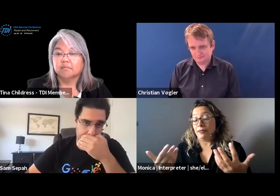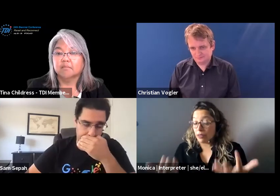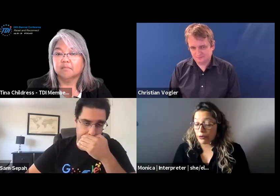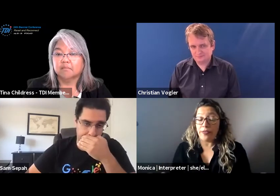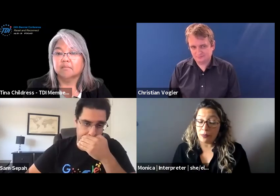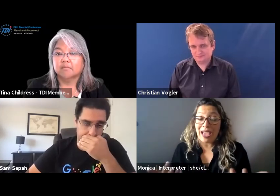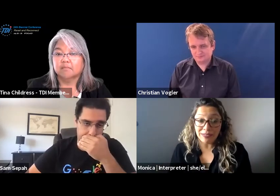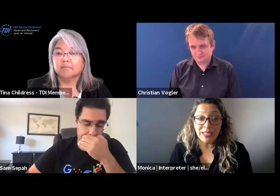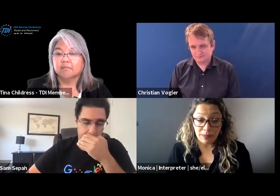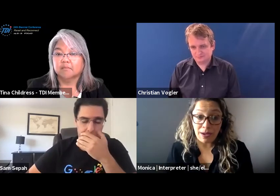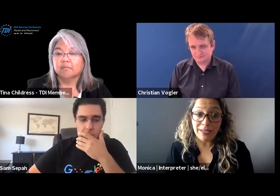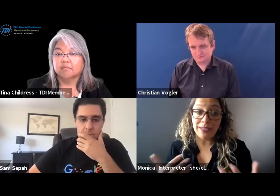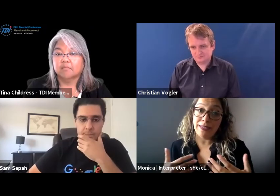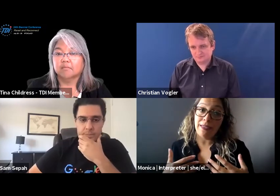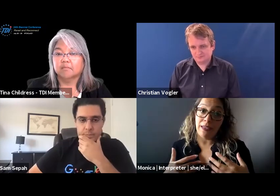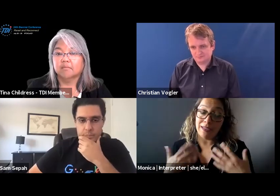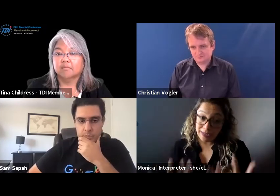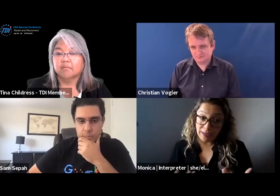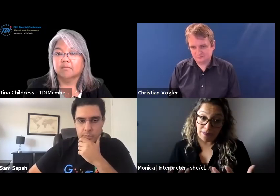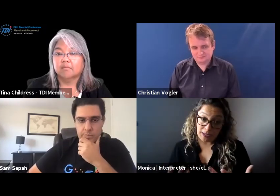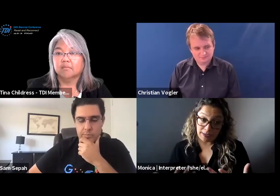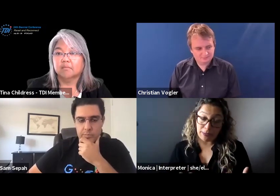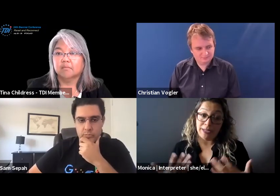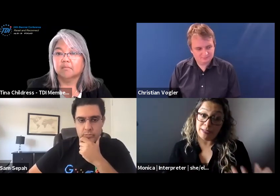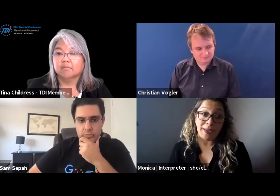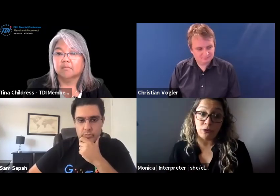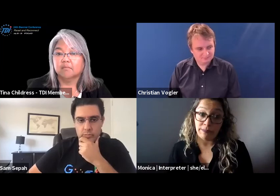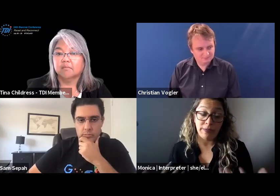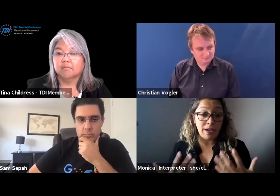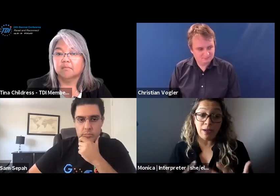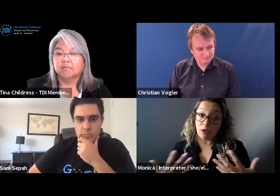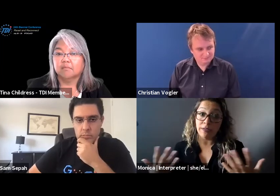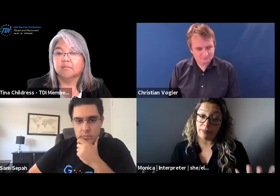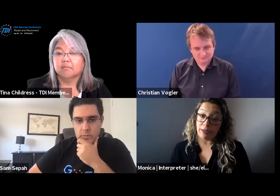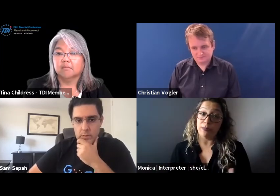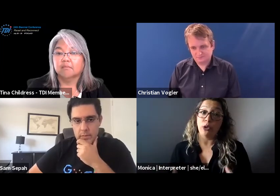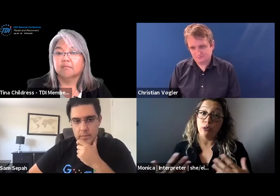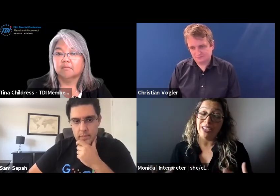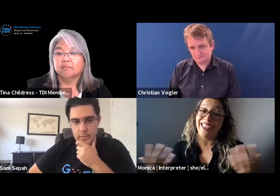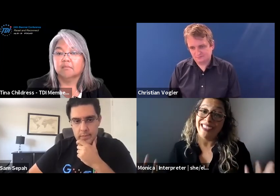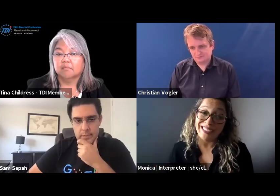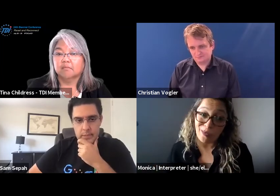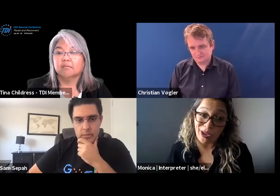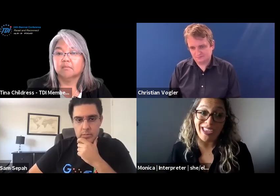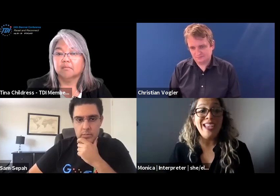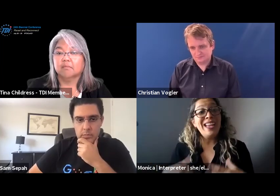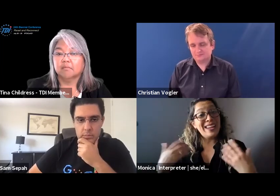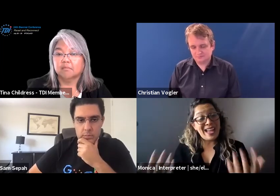another thing that we have to keep in mind is that the identity of being deafblind is a spectrum. Not all deafblind people communicate in the same way and have